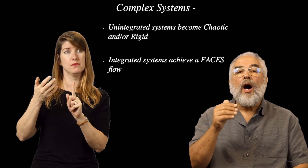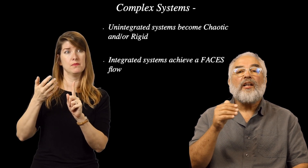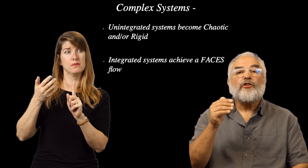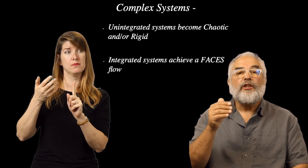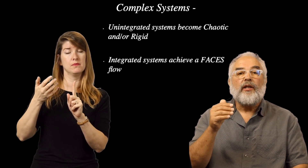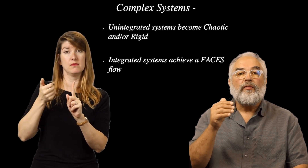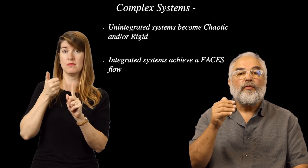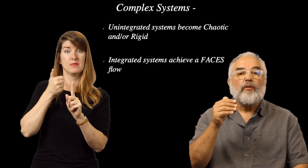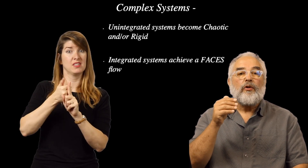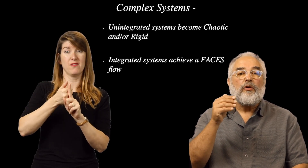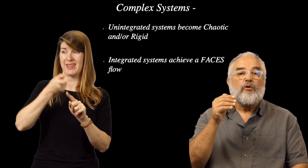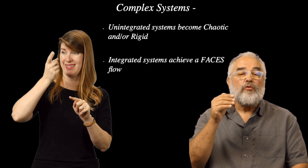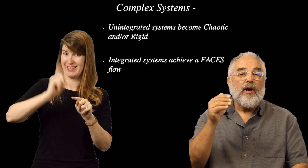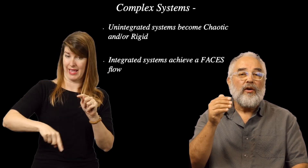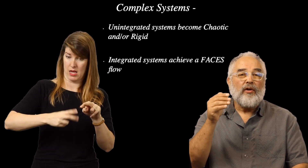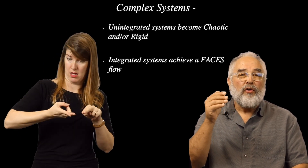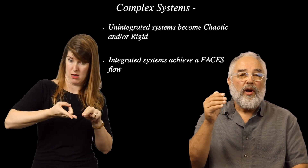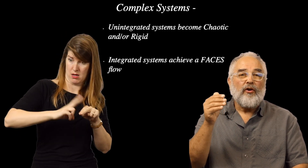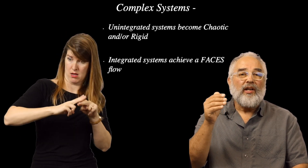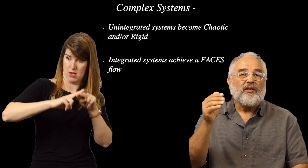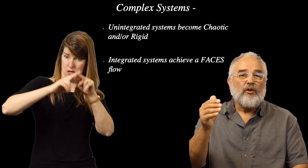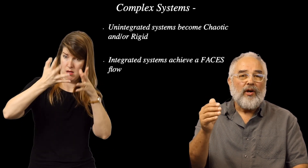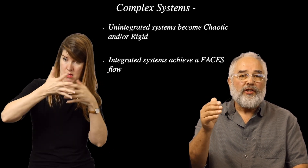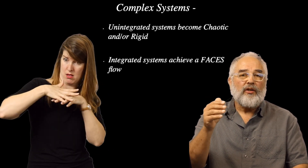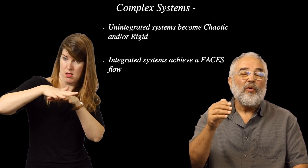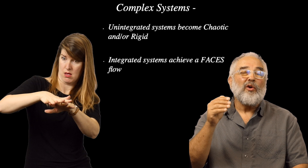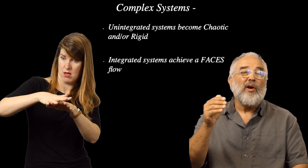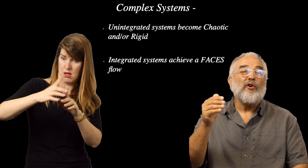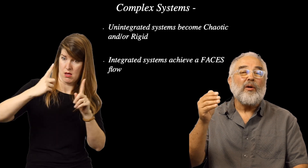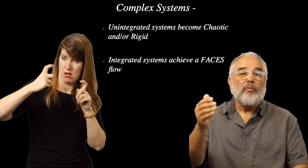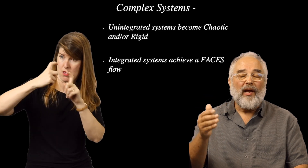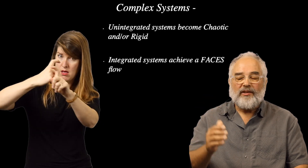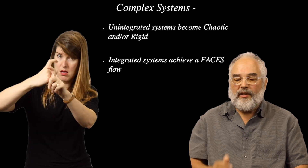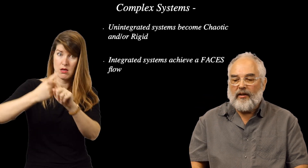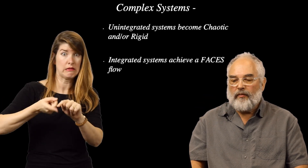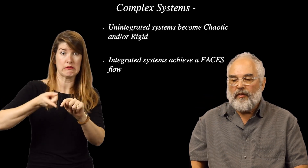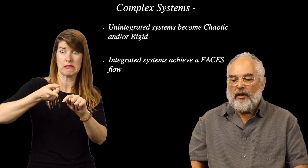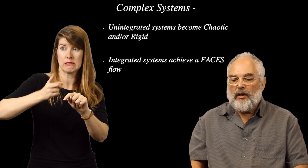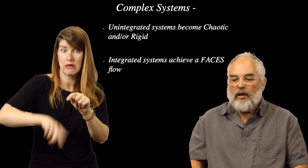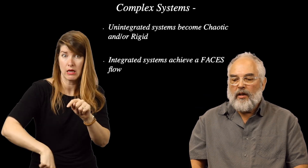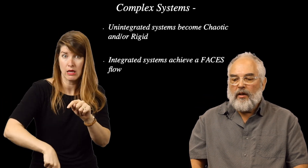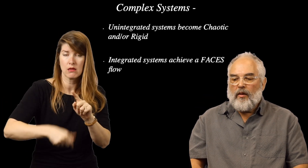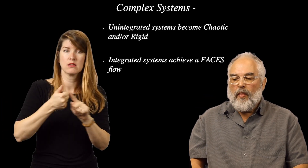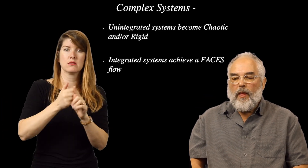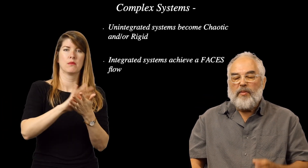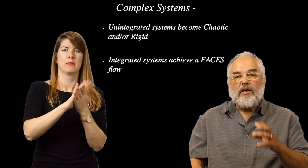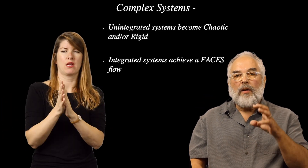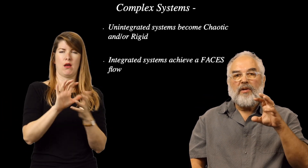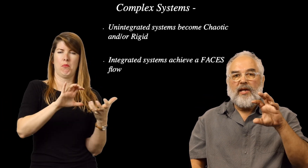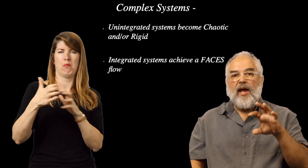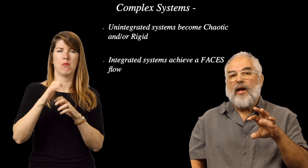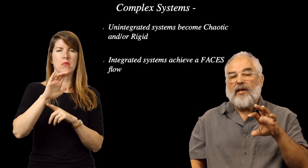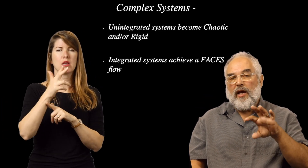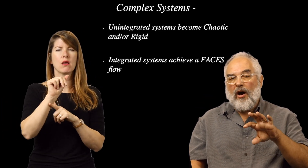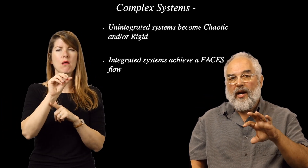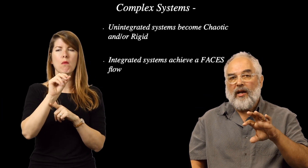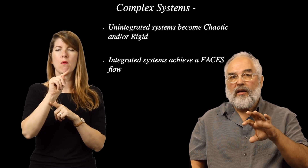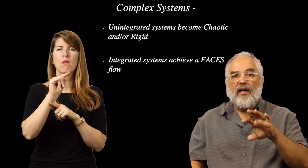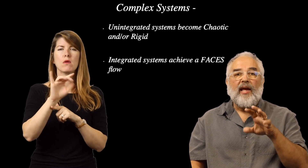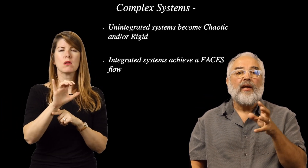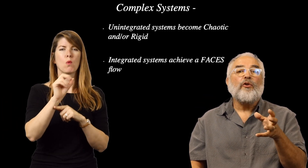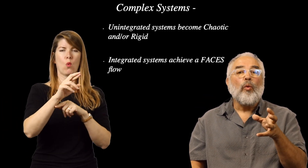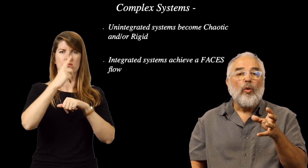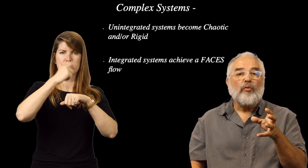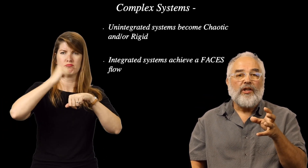that do not achieve greater and greater integration or greater complexity become